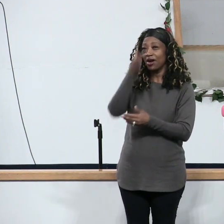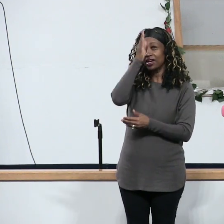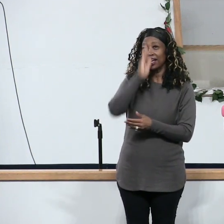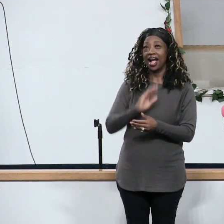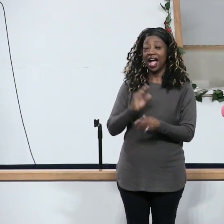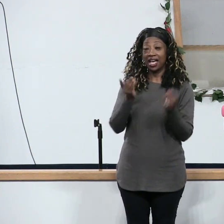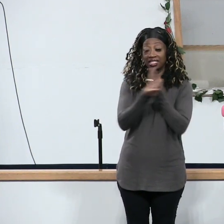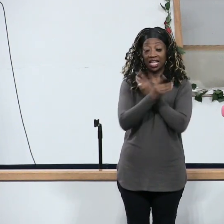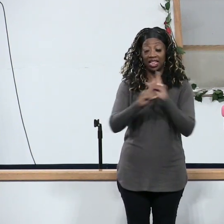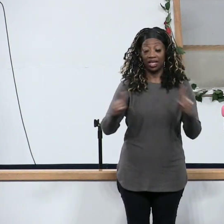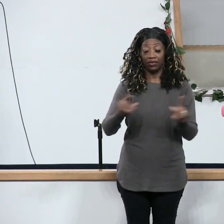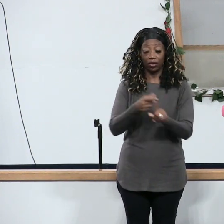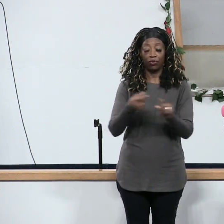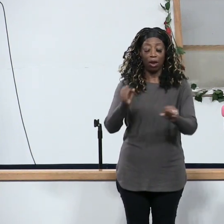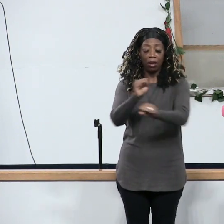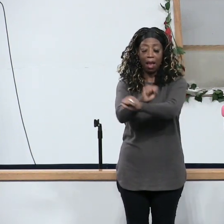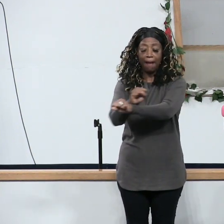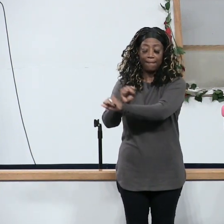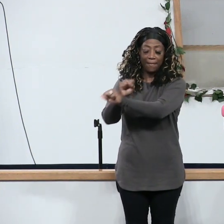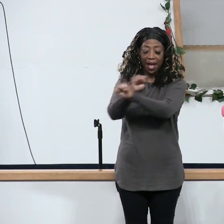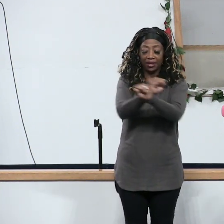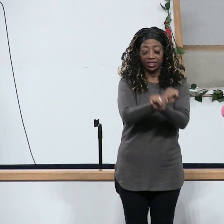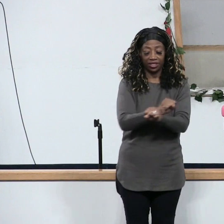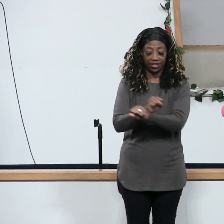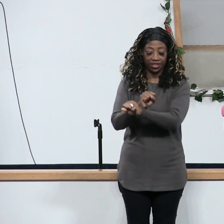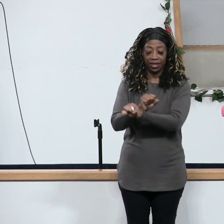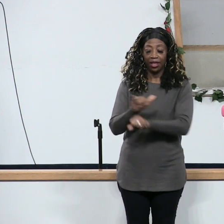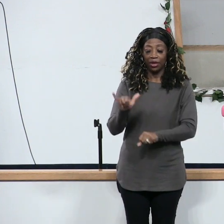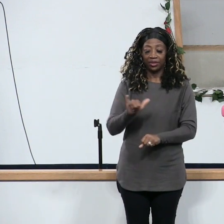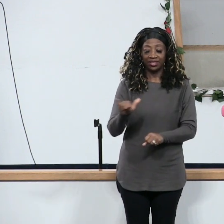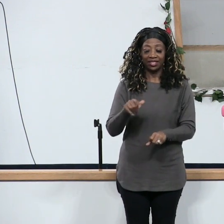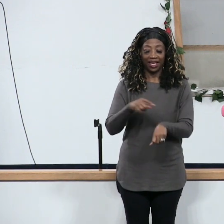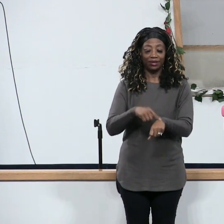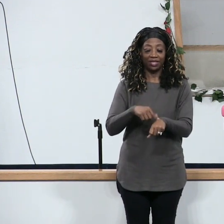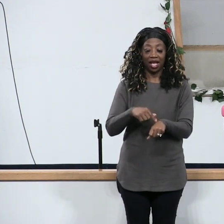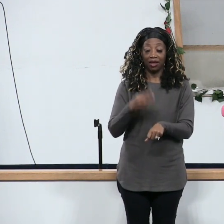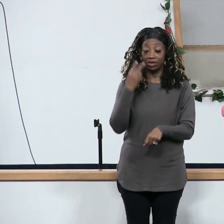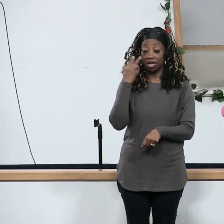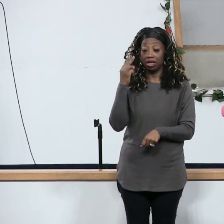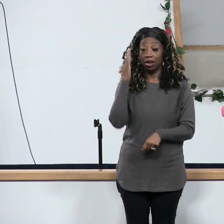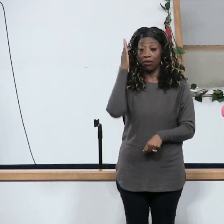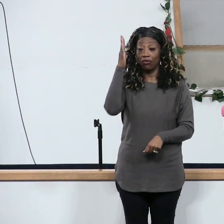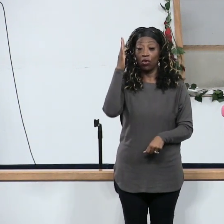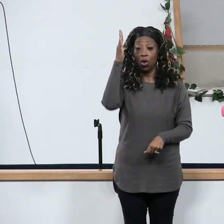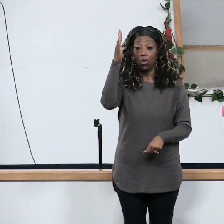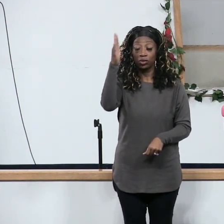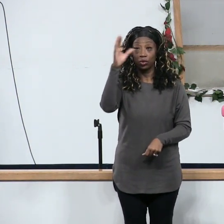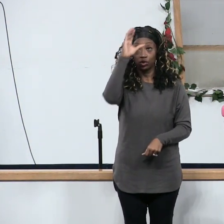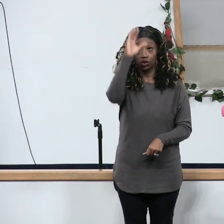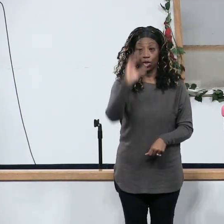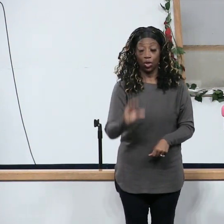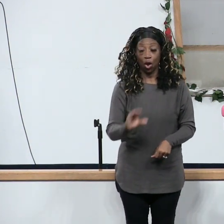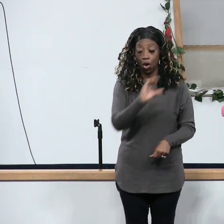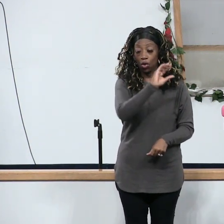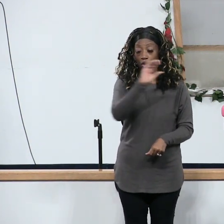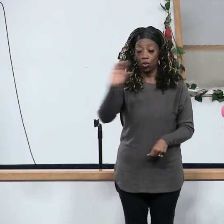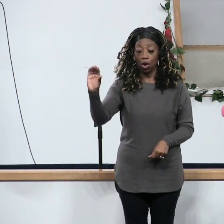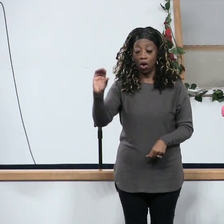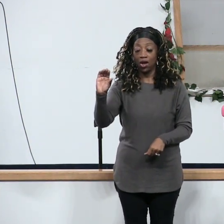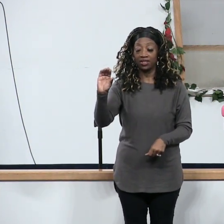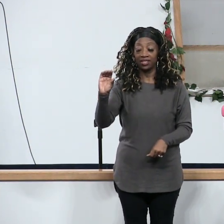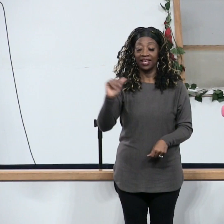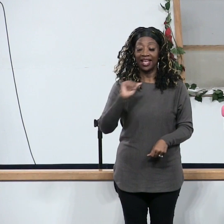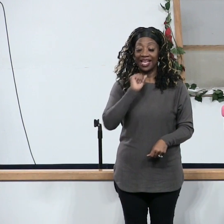delivered Israel out of bondage. But at the same time, it would have made them to look forward to the cross, his